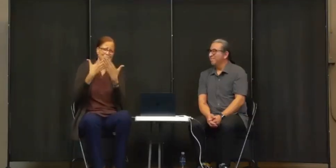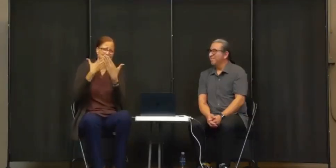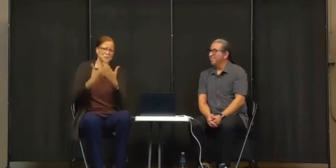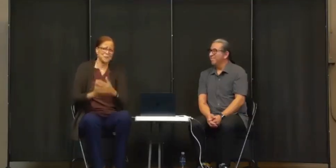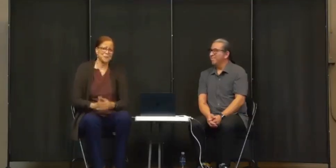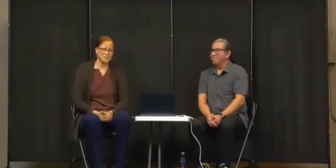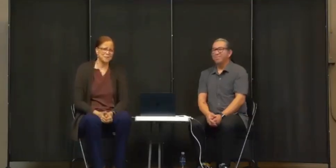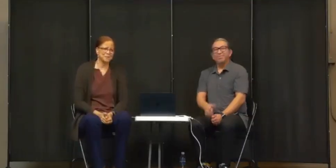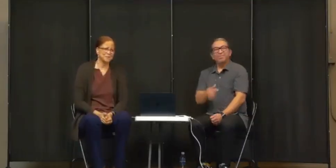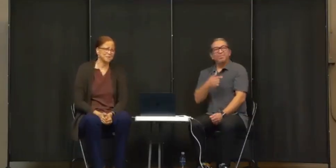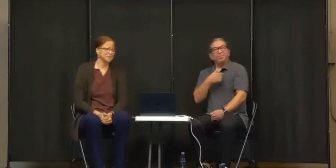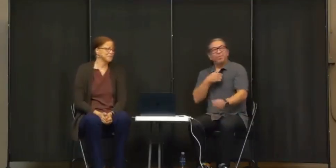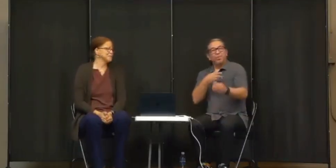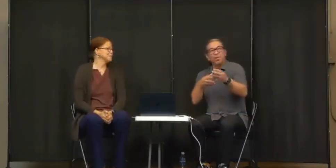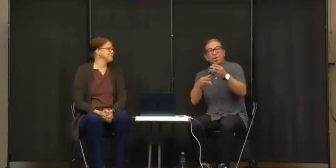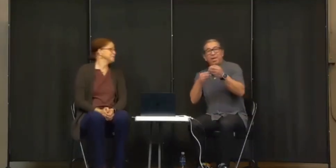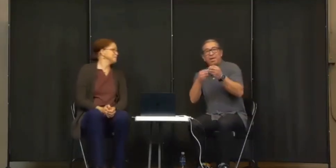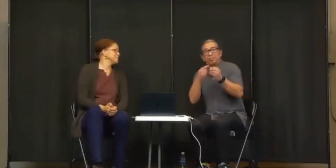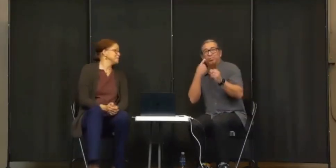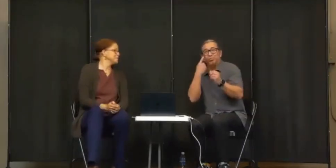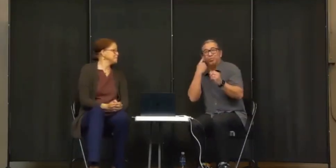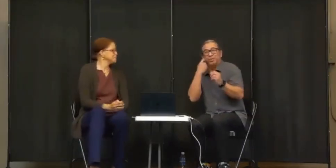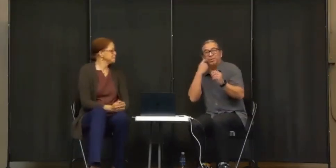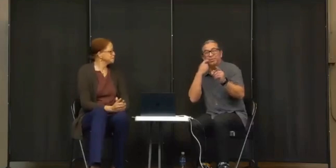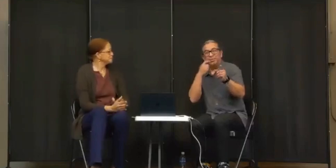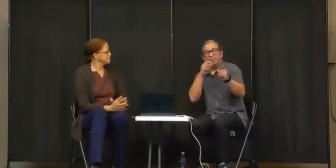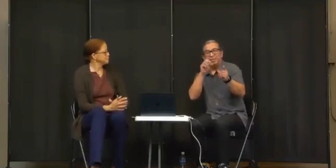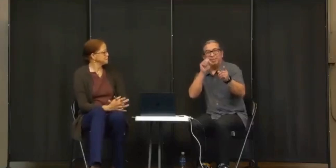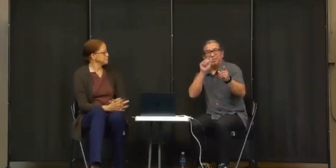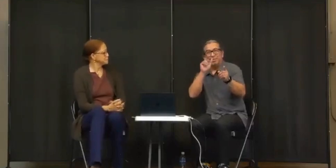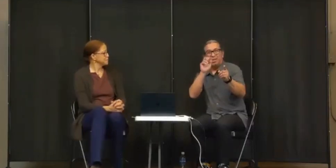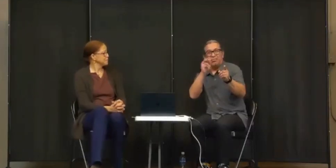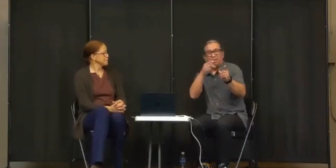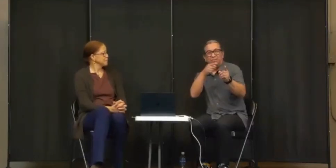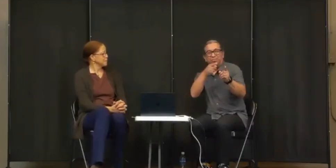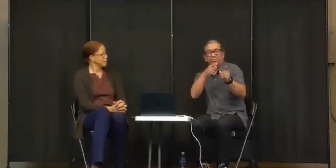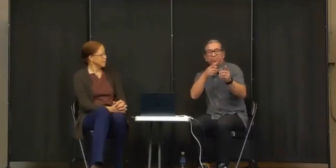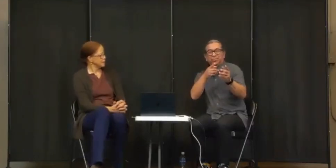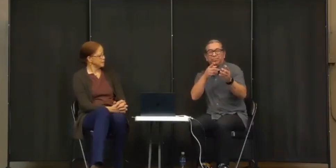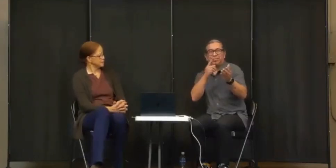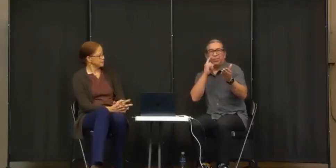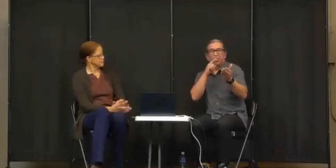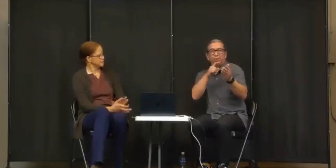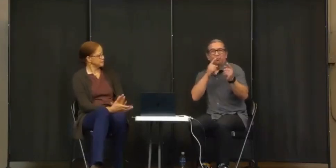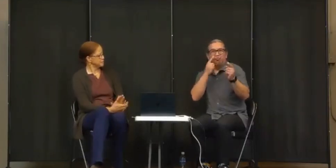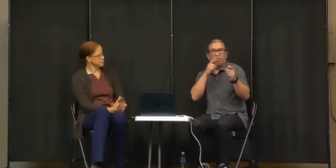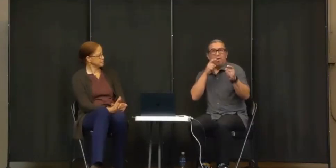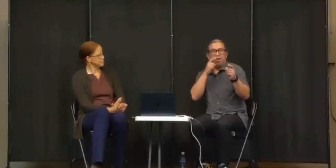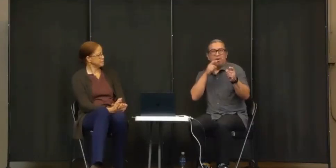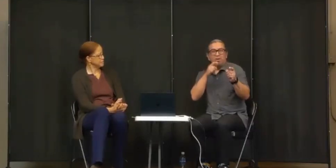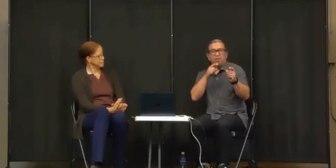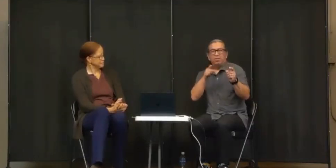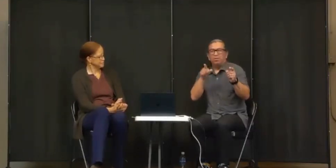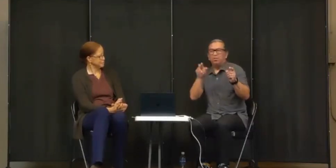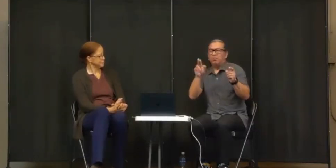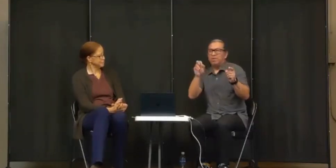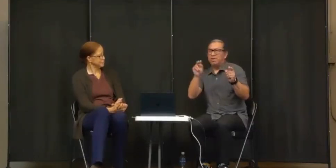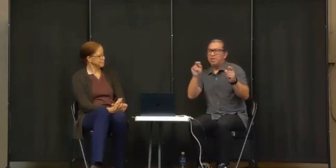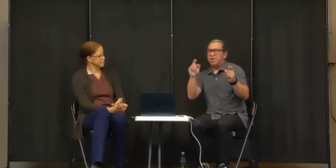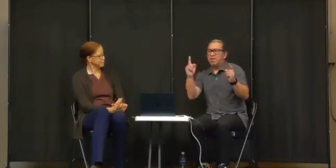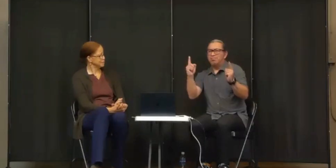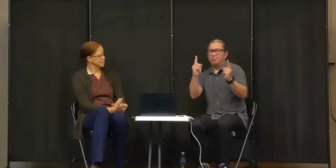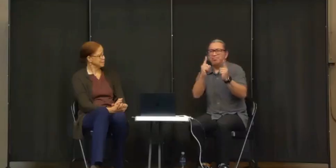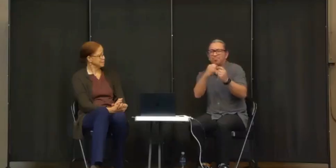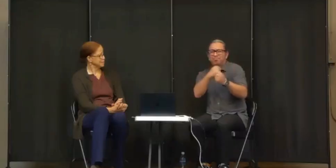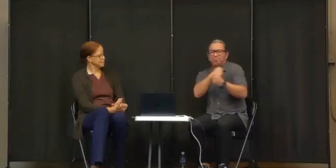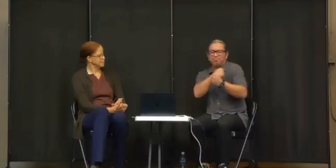sharing. Thank you. And I just wanted to add, Sandra, that video, you noticed she was